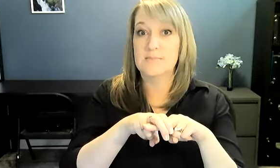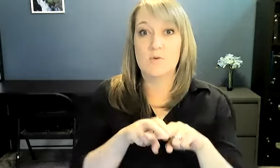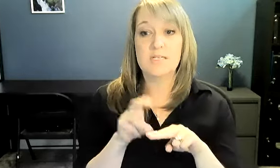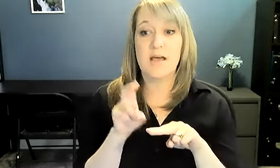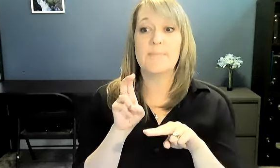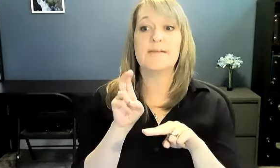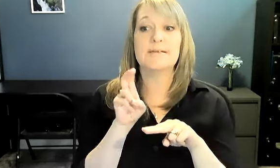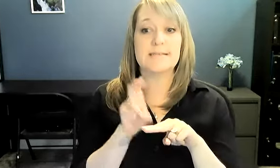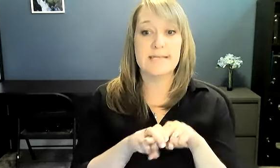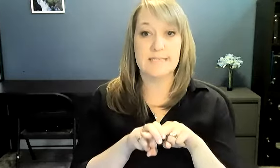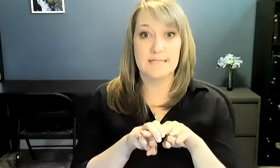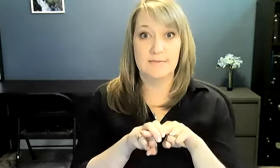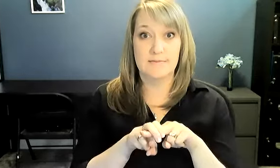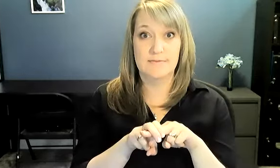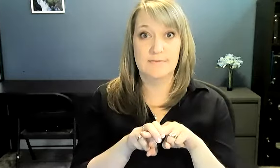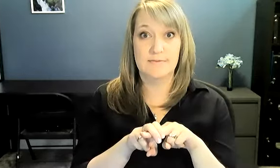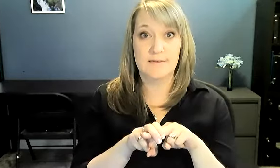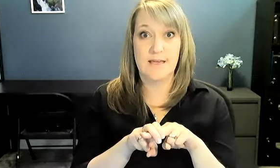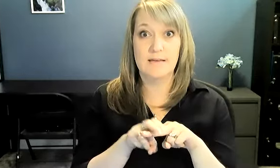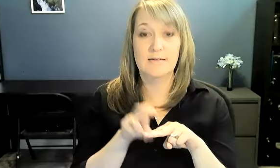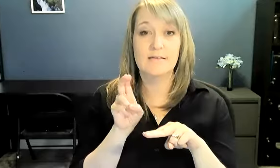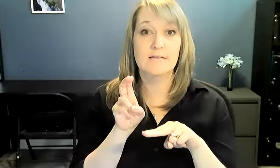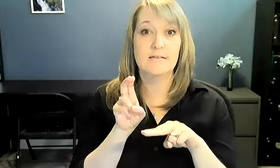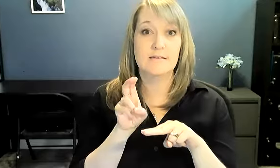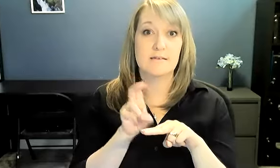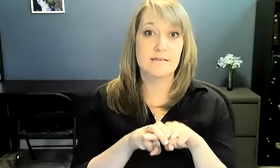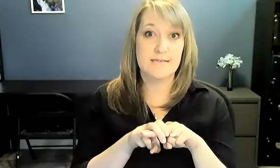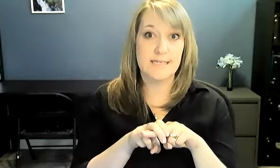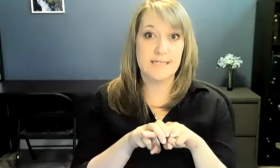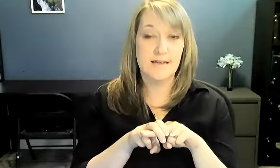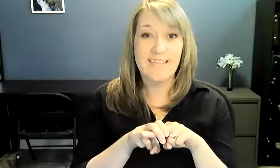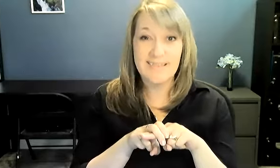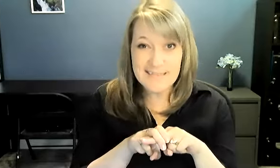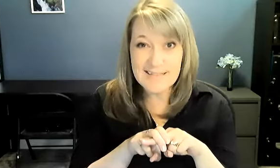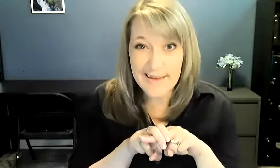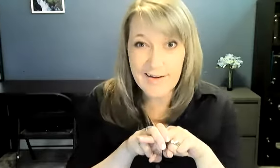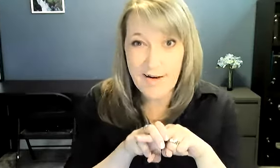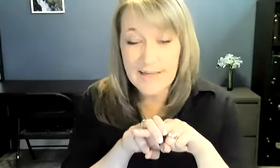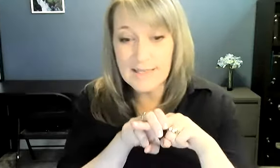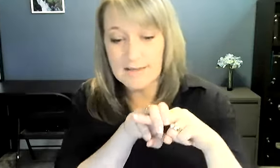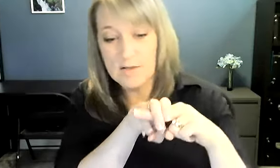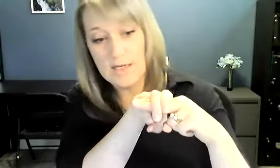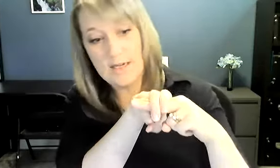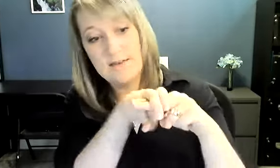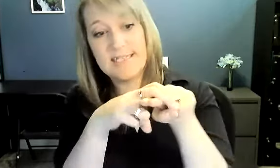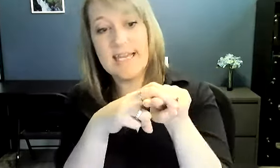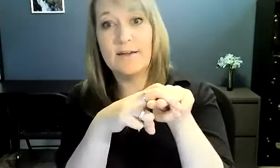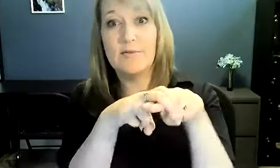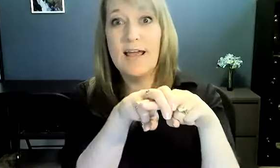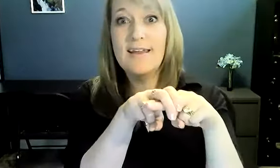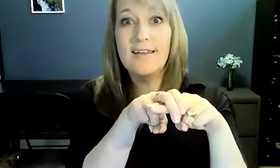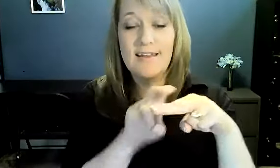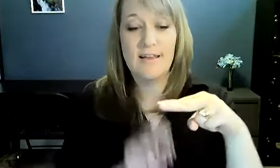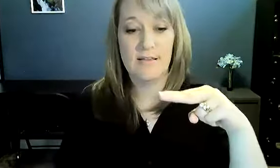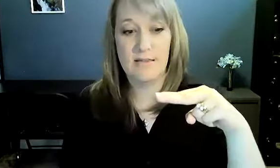down one time, sit, okay? Sit. This is iconic. You can kind of see it, right? There's